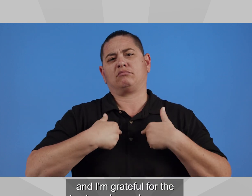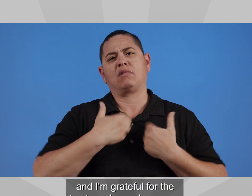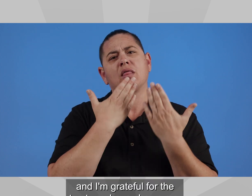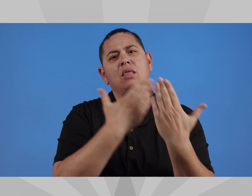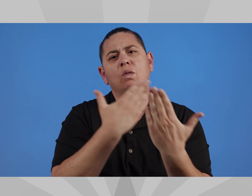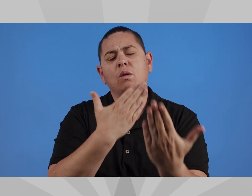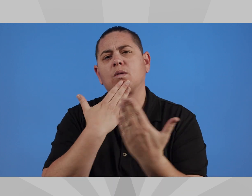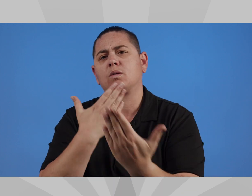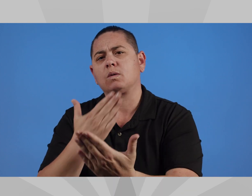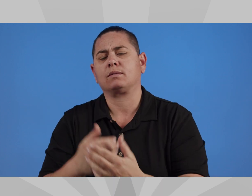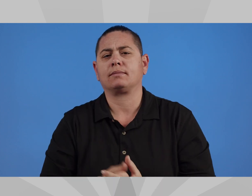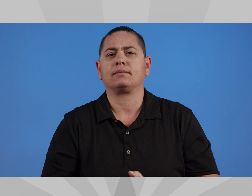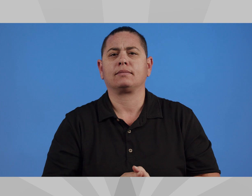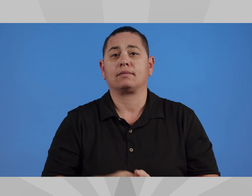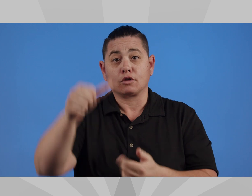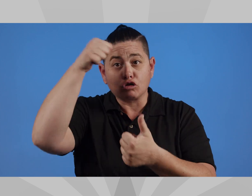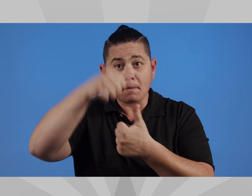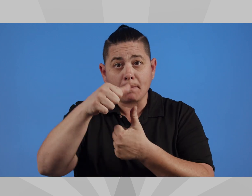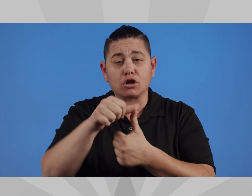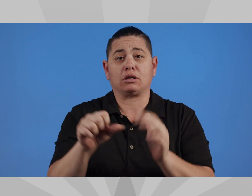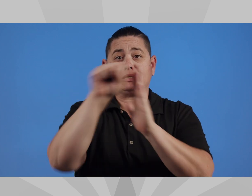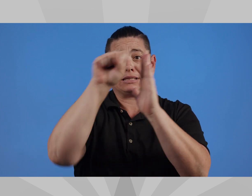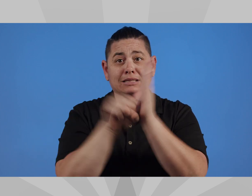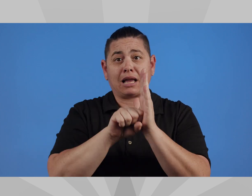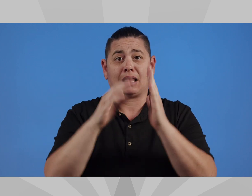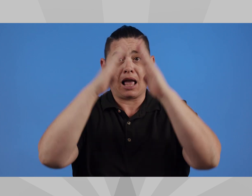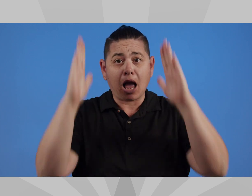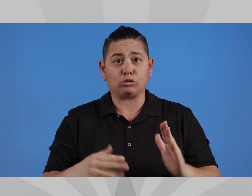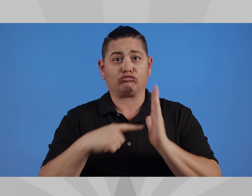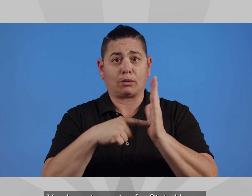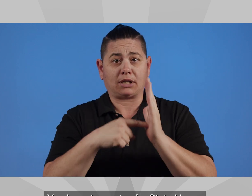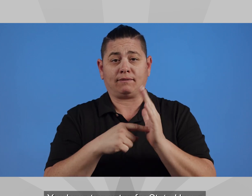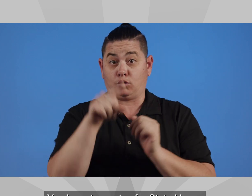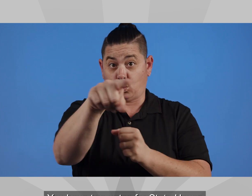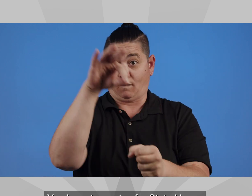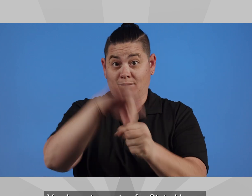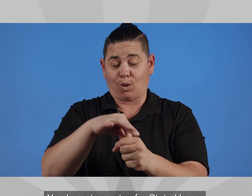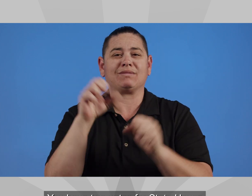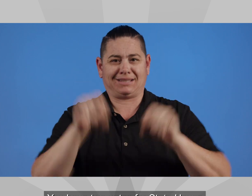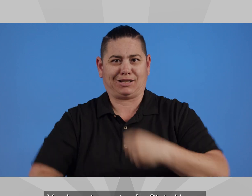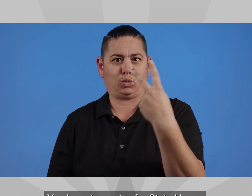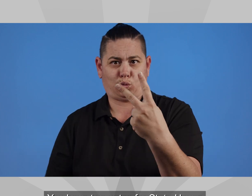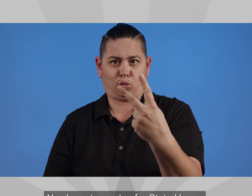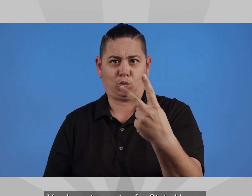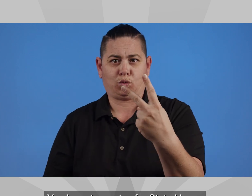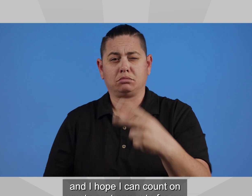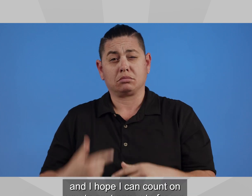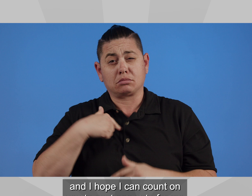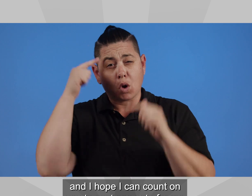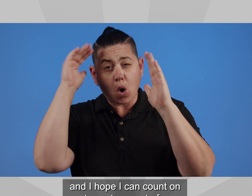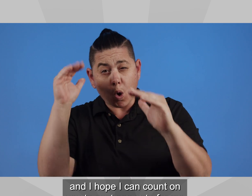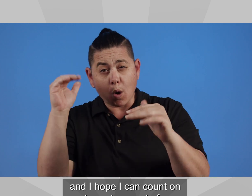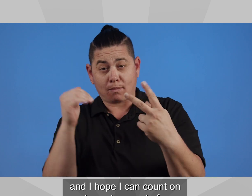shown me. You have 2 votes for State House,